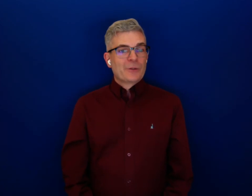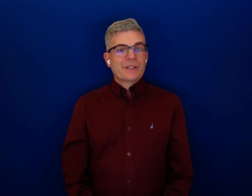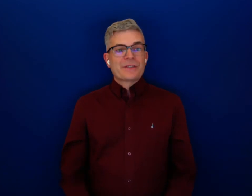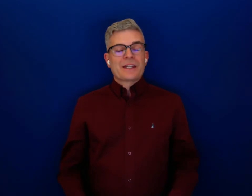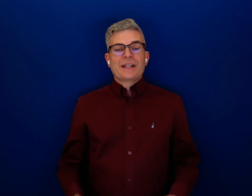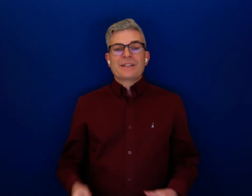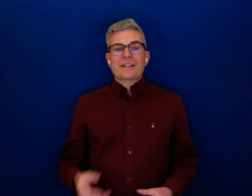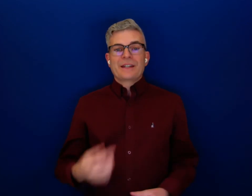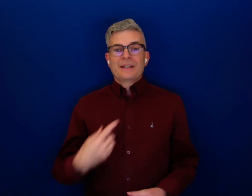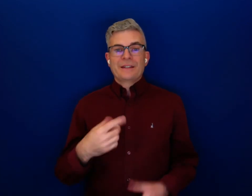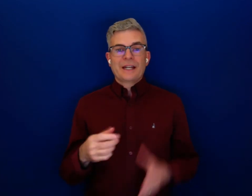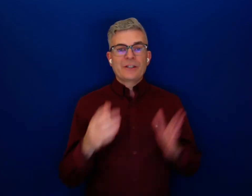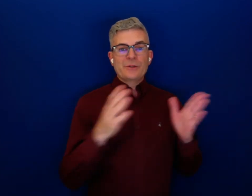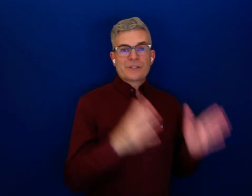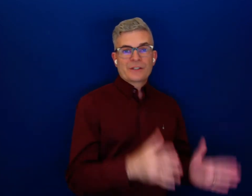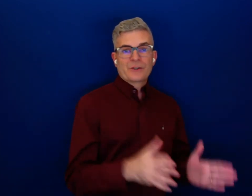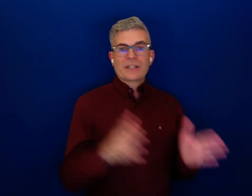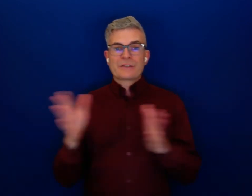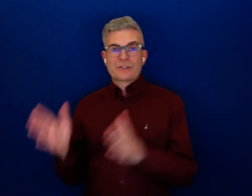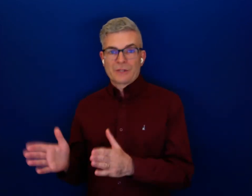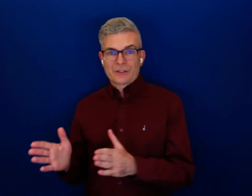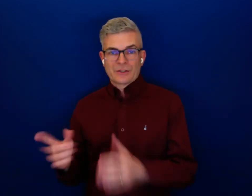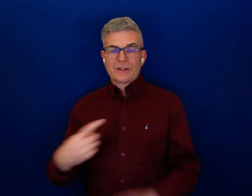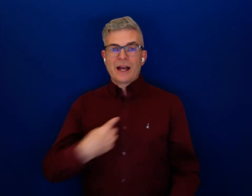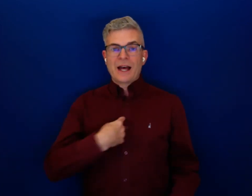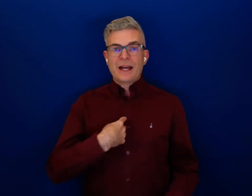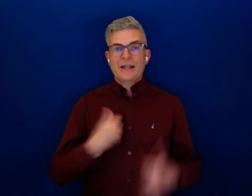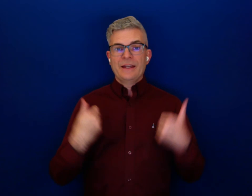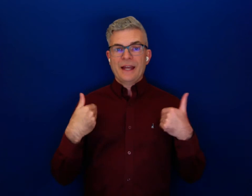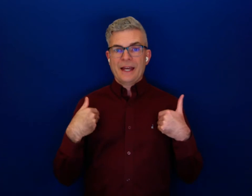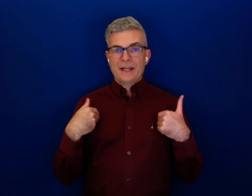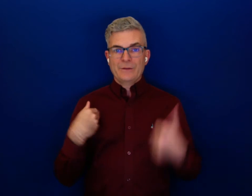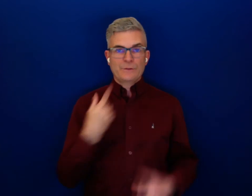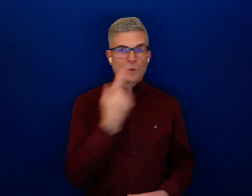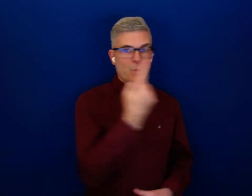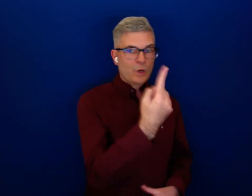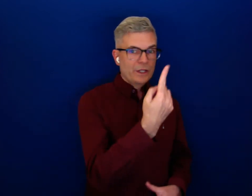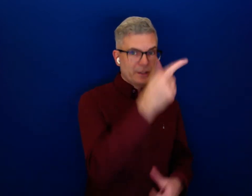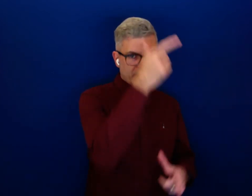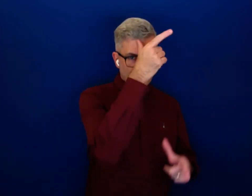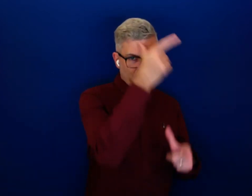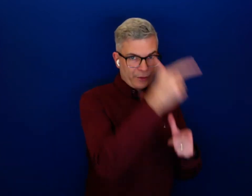Notice that I said, I used contrastive structure. I have one brother,